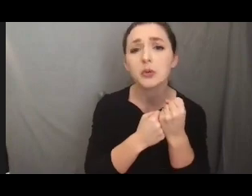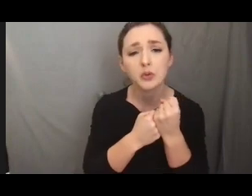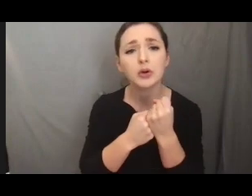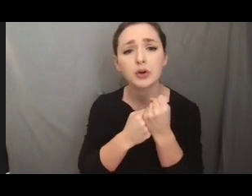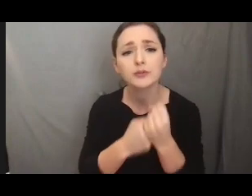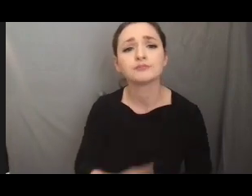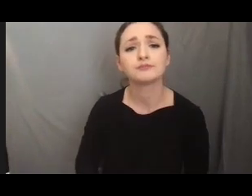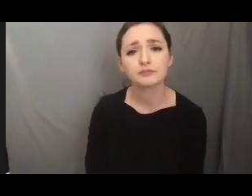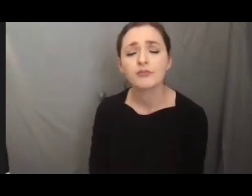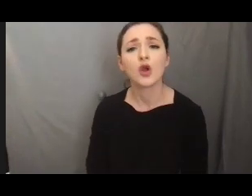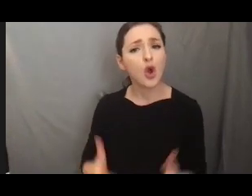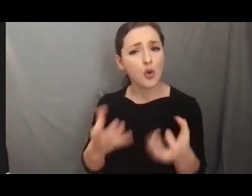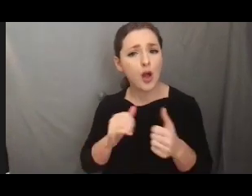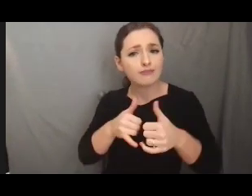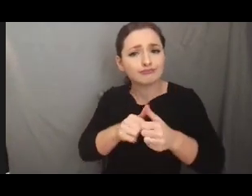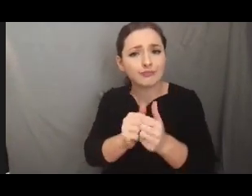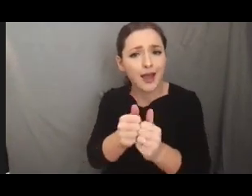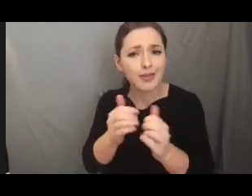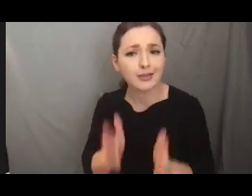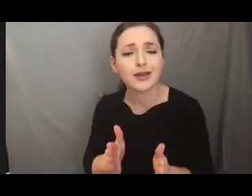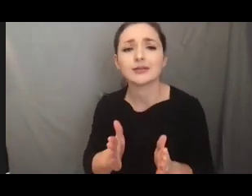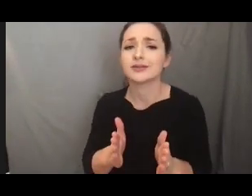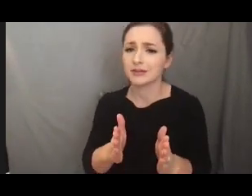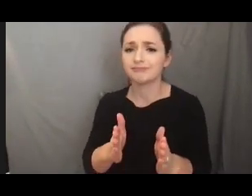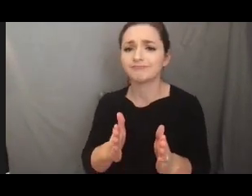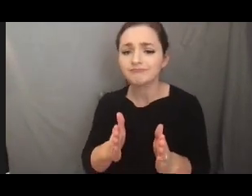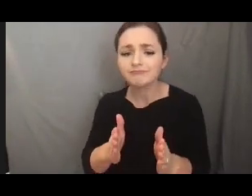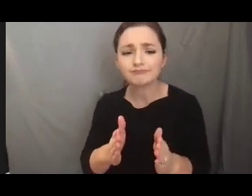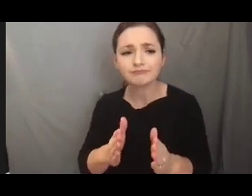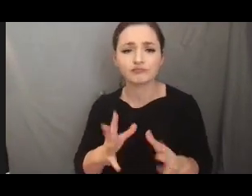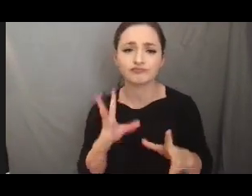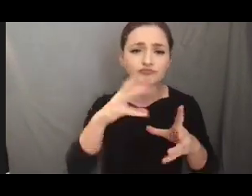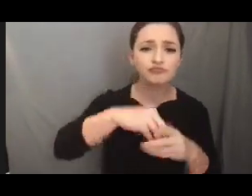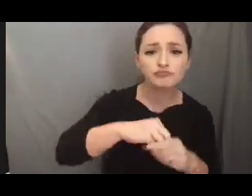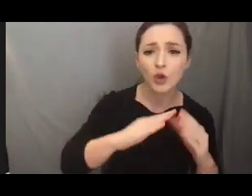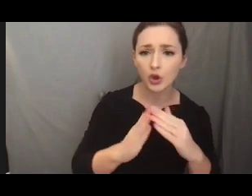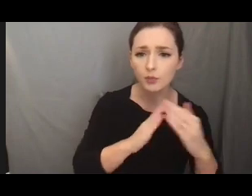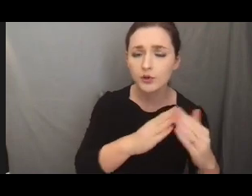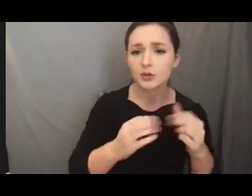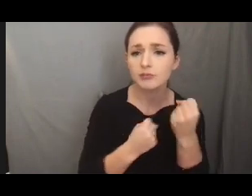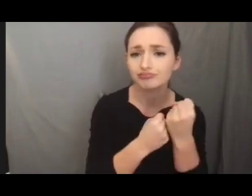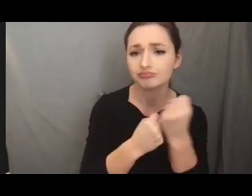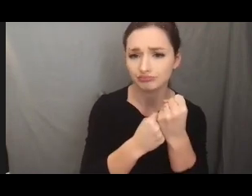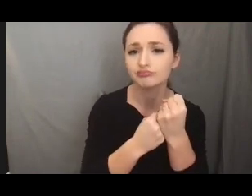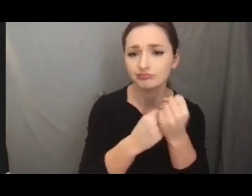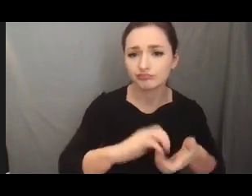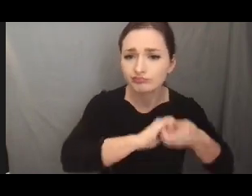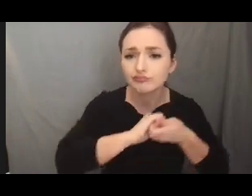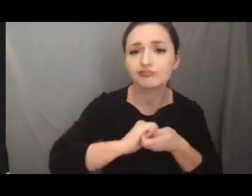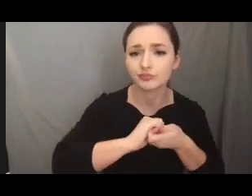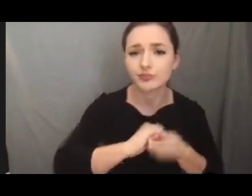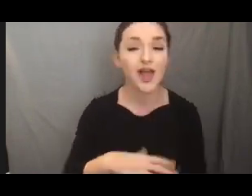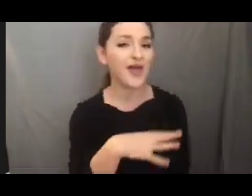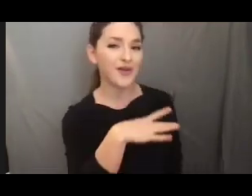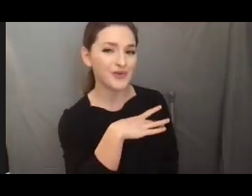going that direction. Yeah. Also, not just be Excellent. smart people, but to help the community. Yeah. As well. So That's so kind of a cool. combined thing. Yeah.